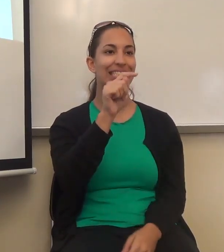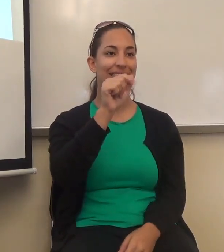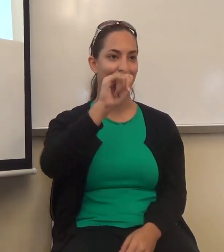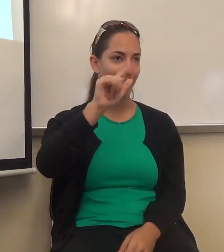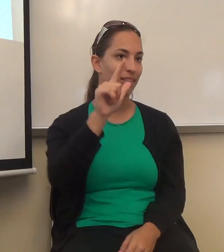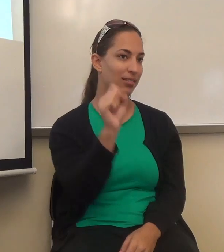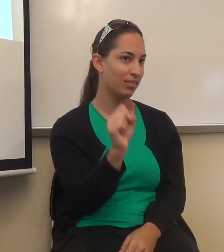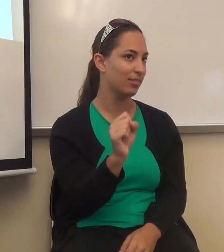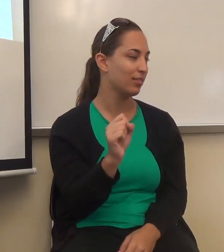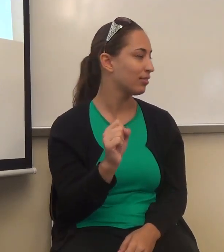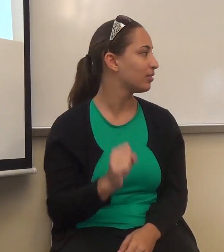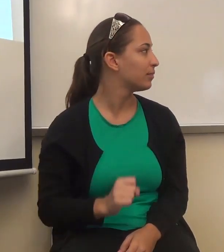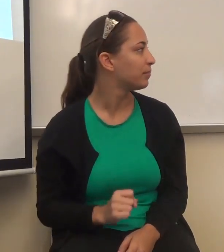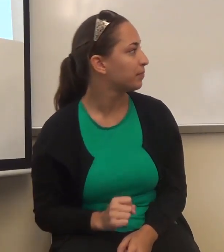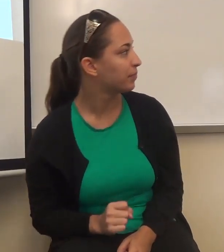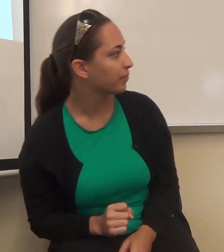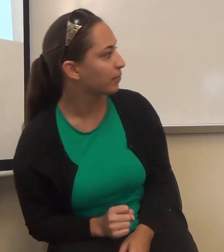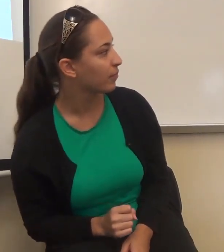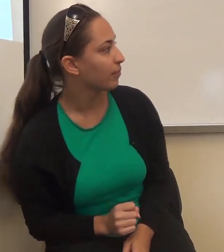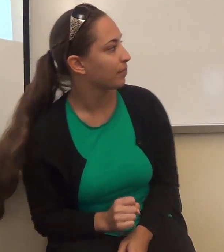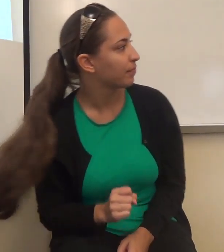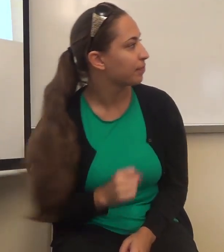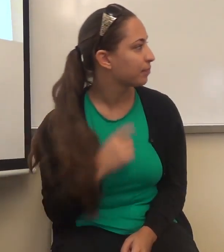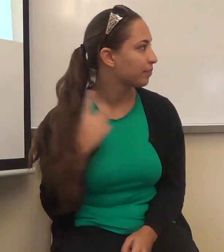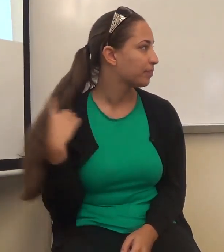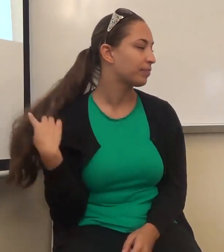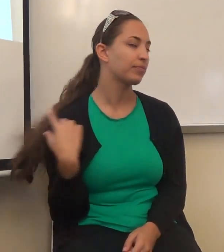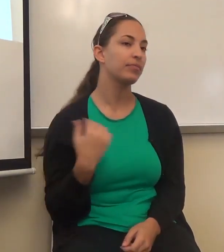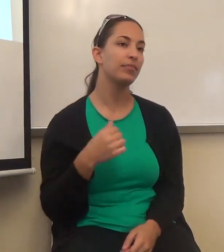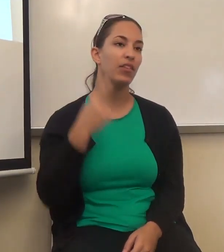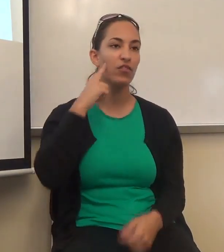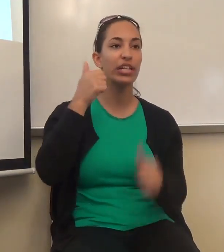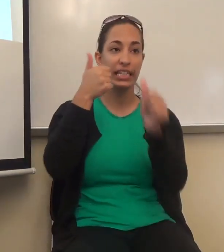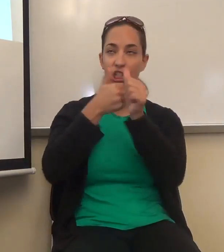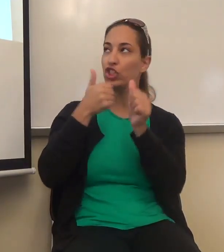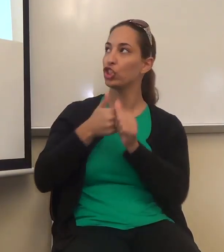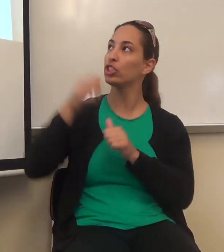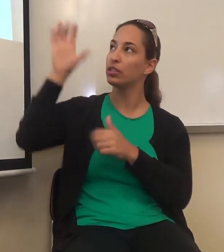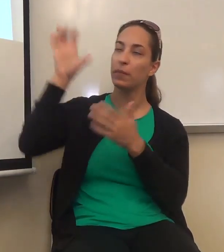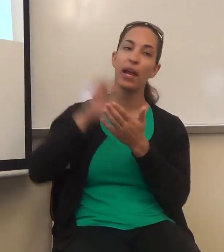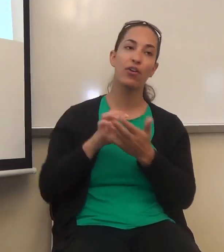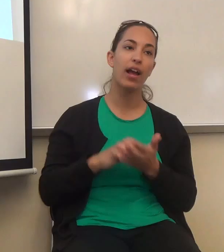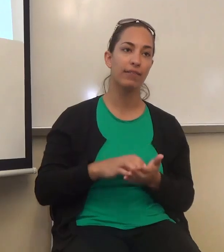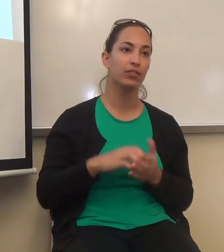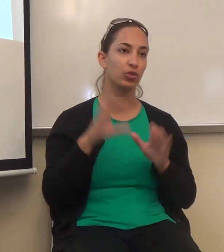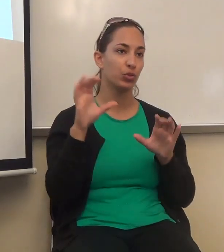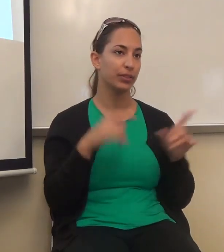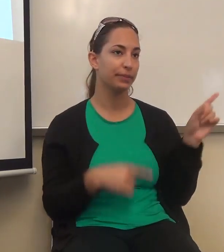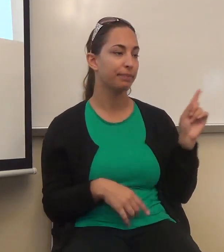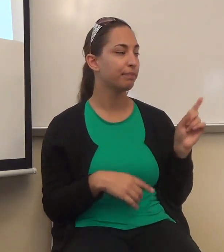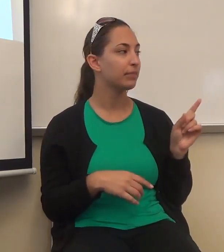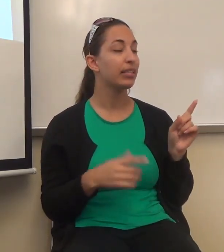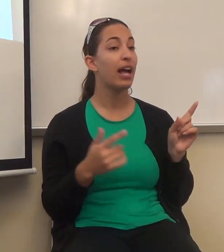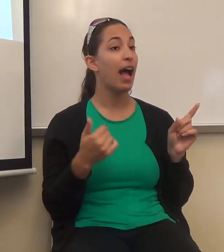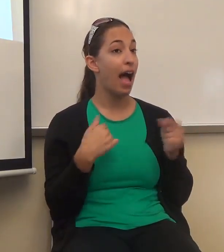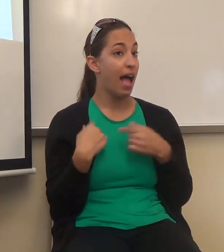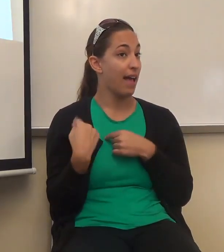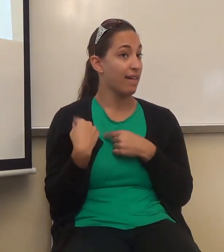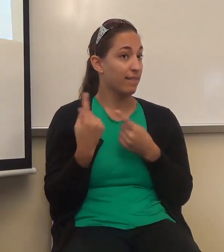each one of these paragraphs, okay? I have helped you by, so this